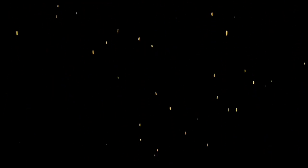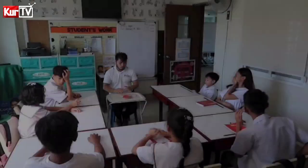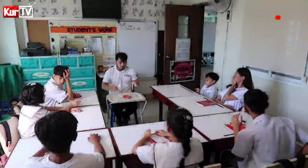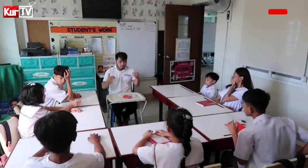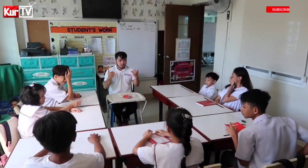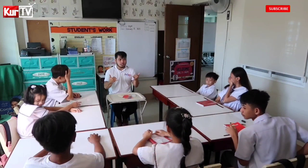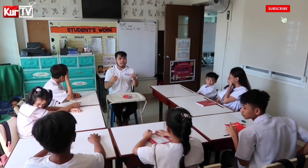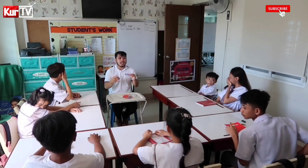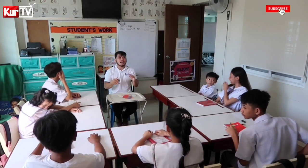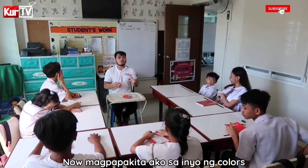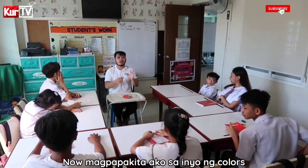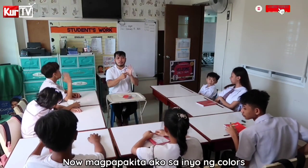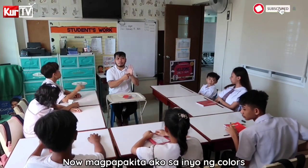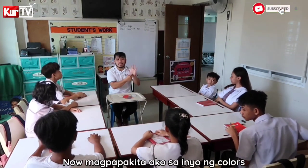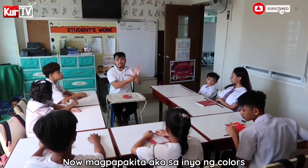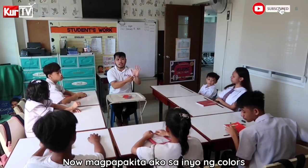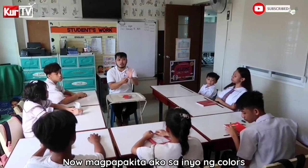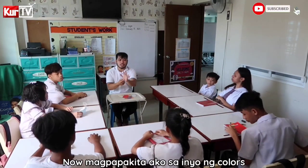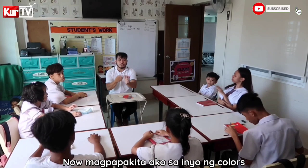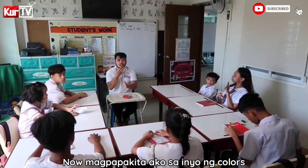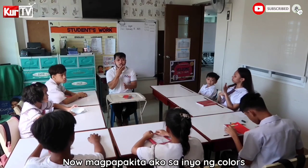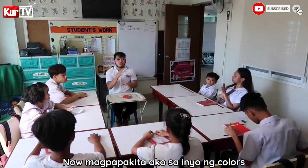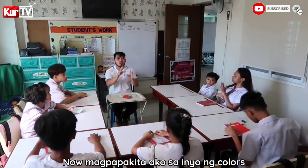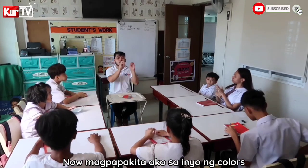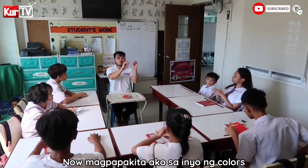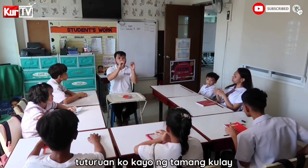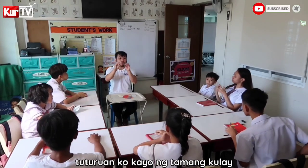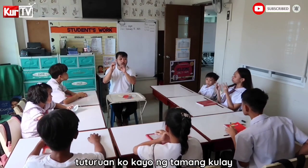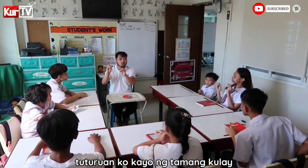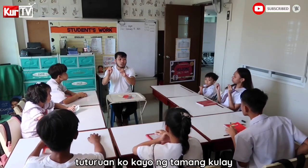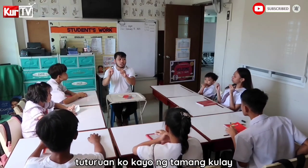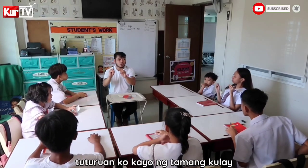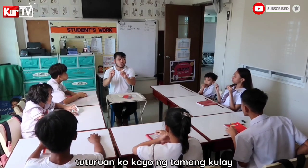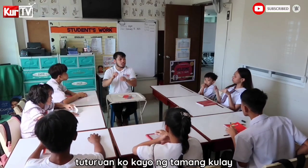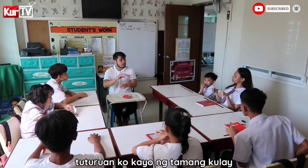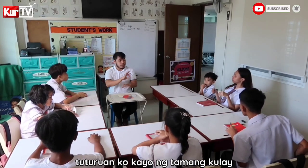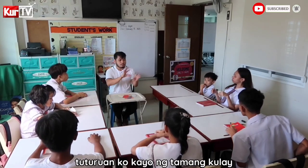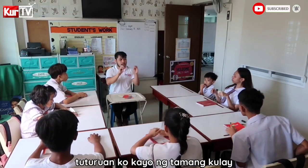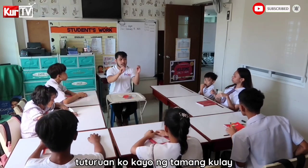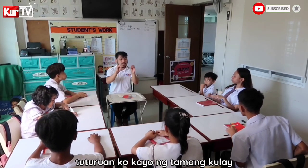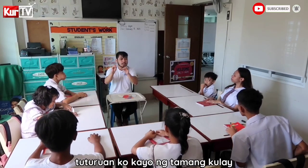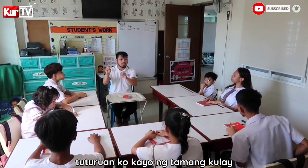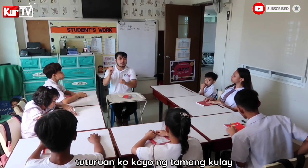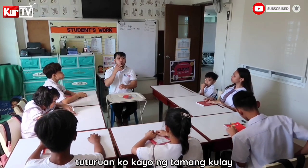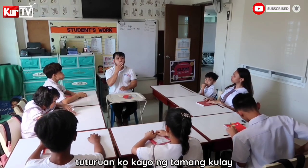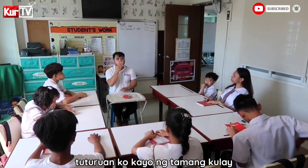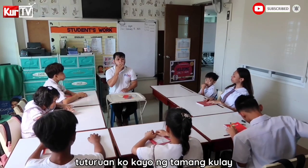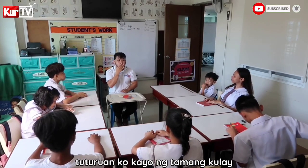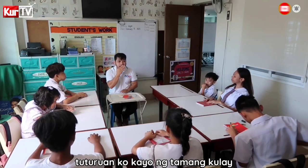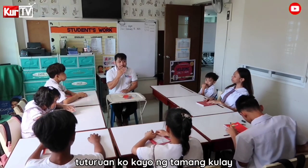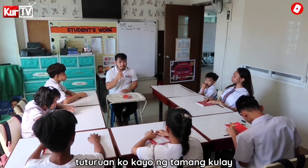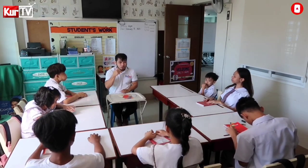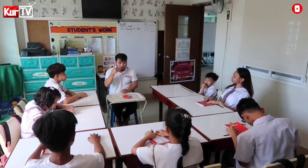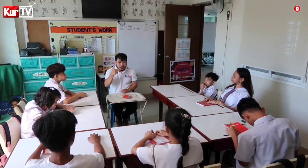So now, magpapakita ako sa inyo ng color Tutumuan ko kayo ng tamang kulay Okay